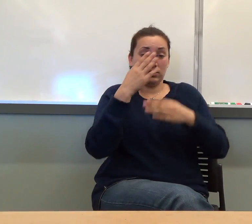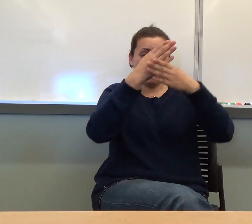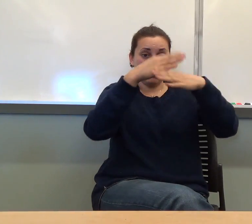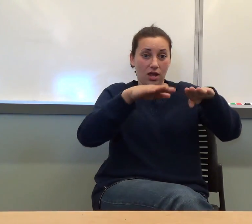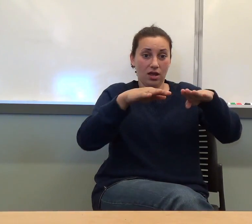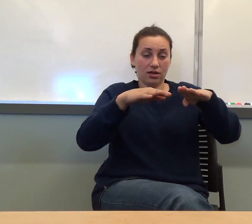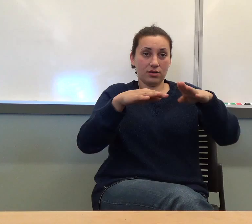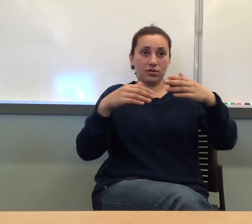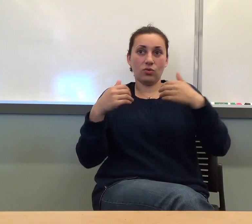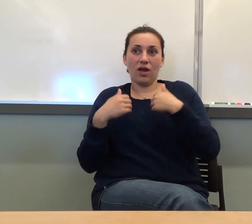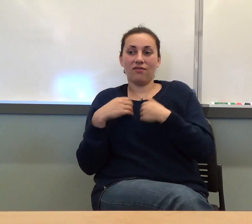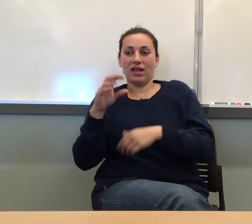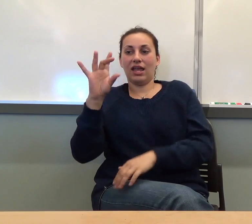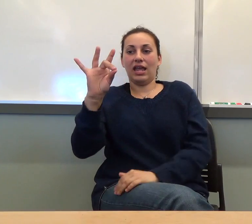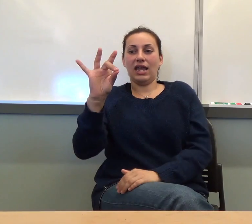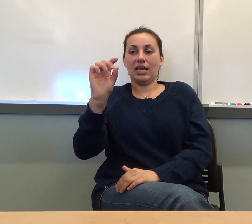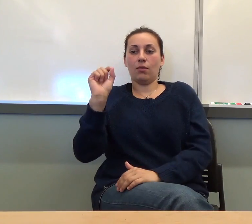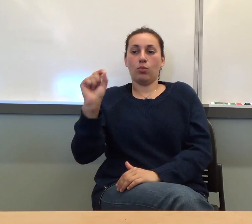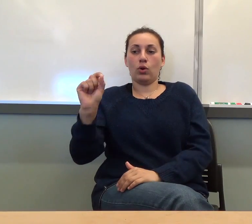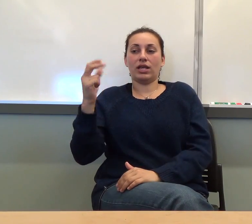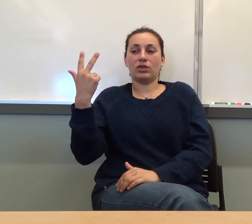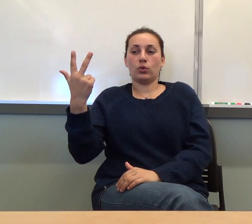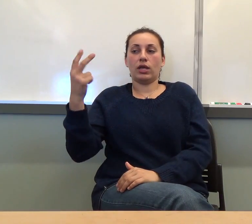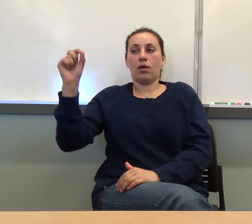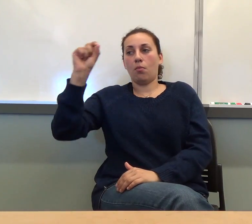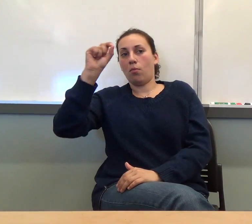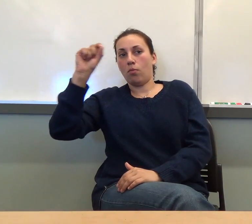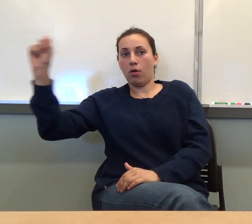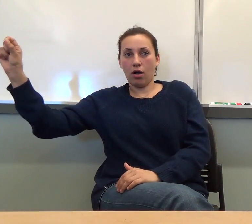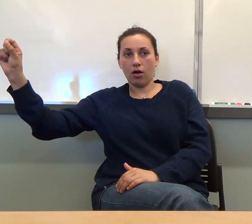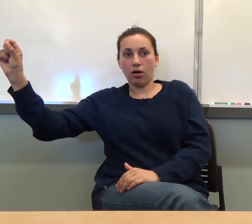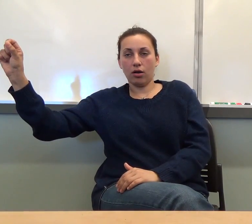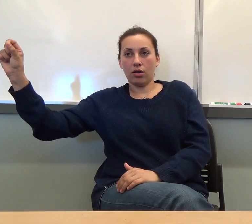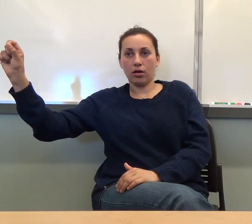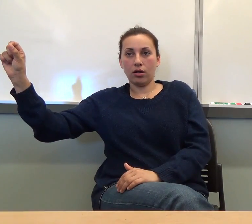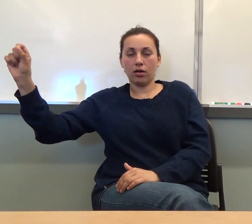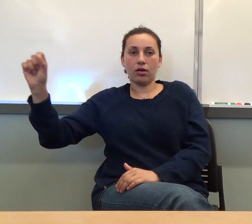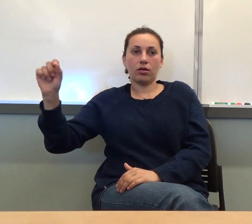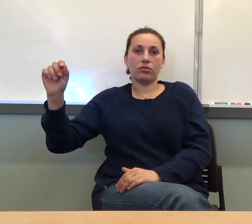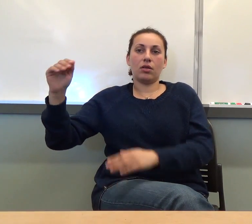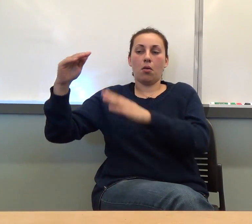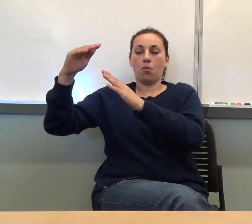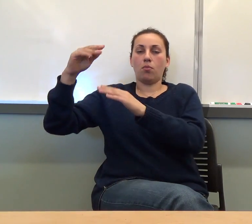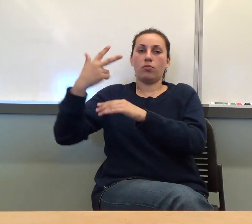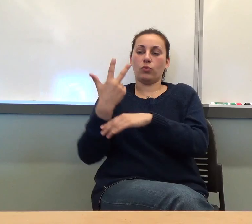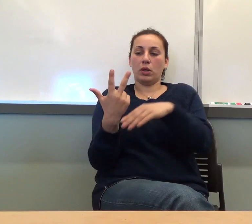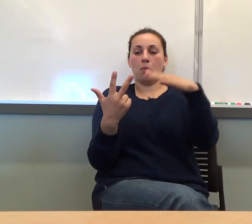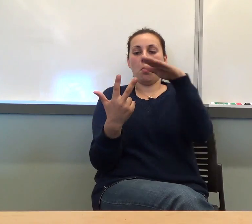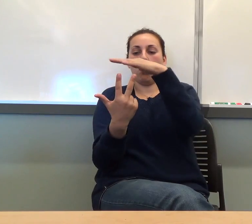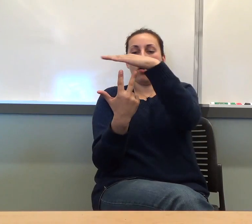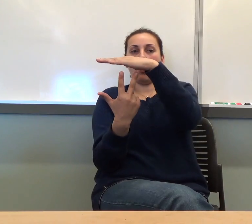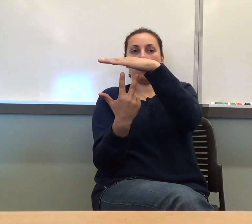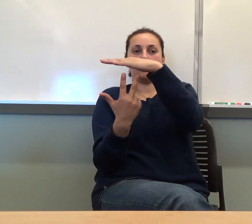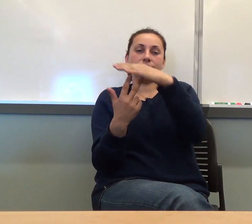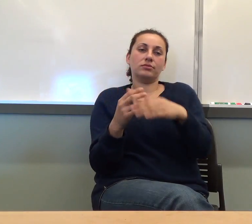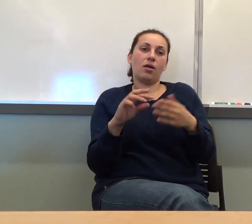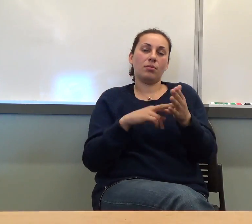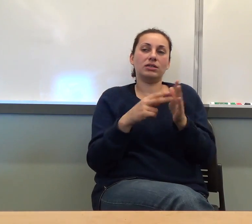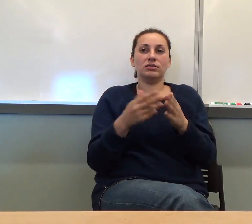8.3 bar. And that means it's a repeater, which is not really going to change much here. Yes,